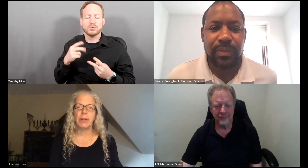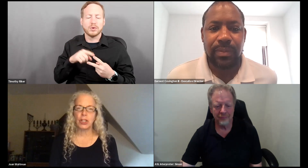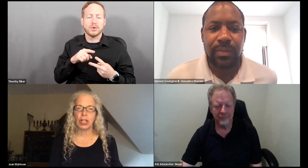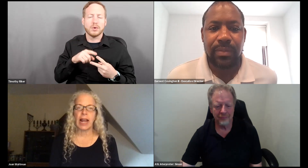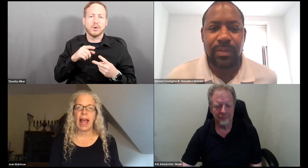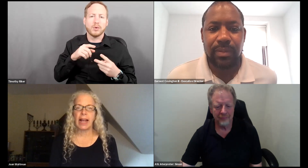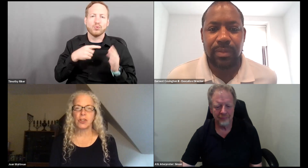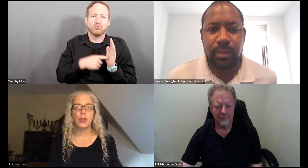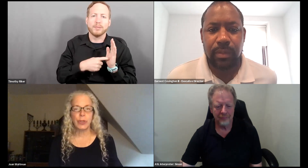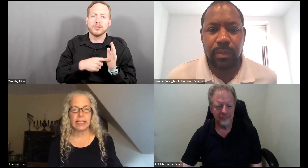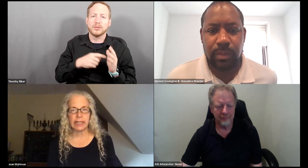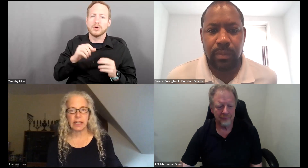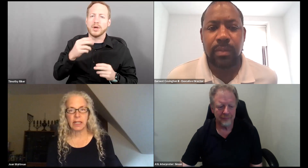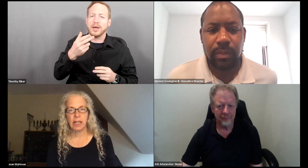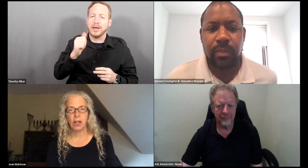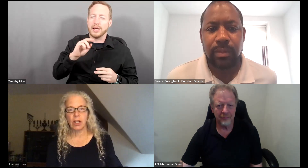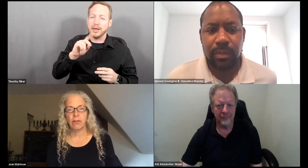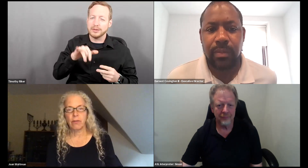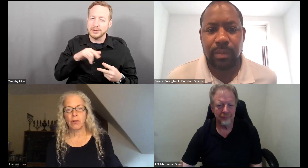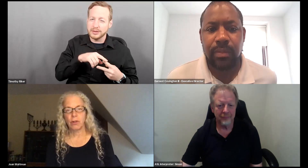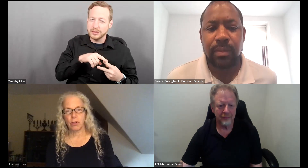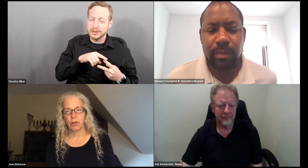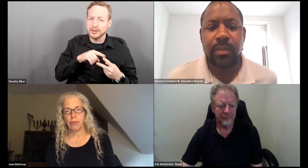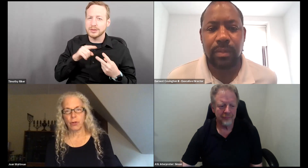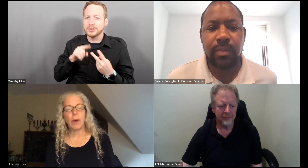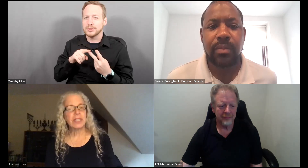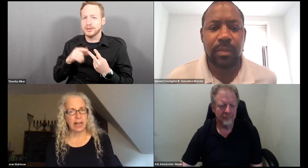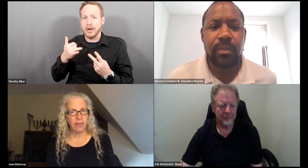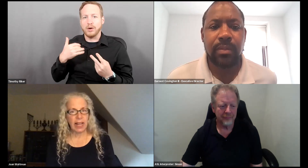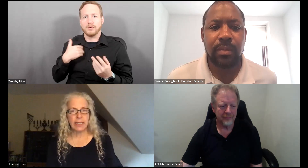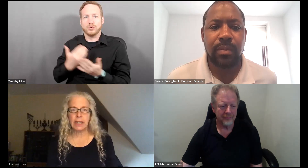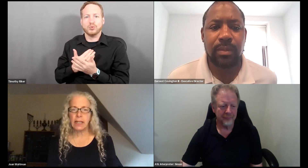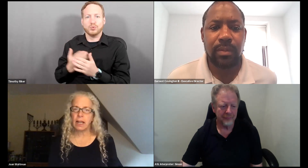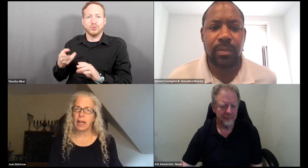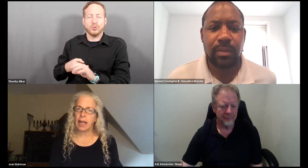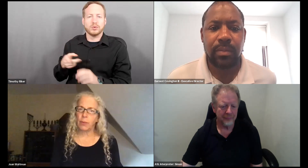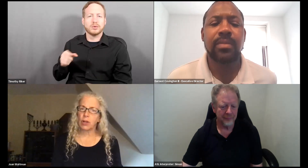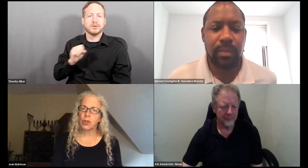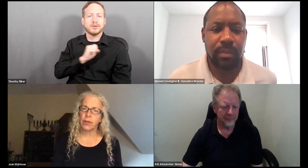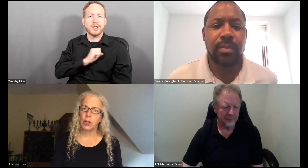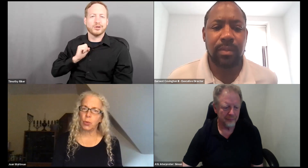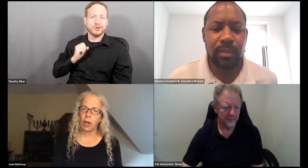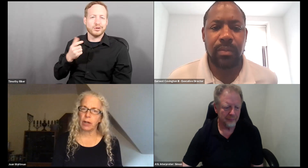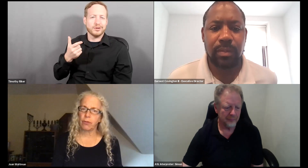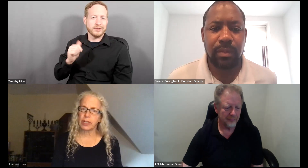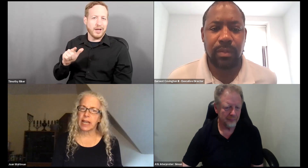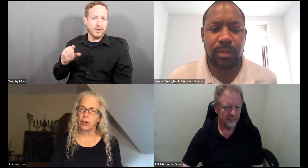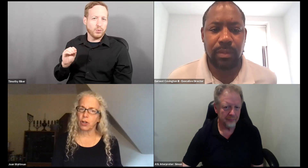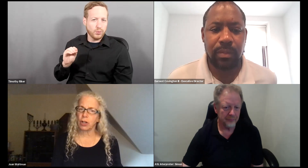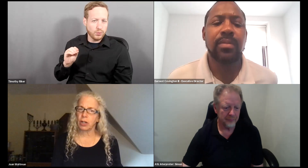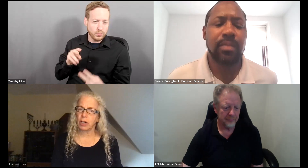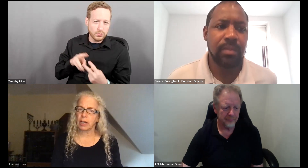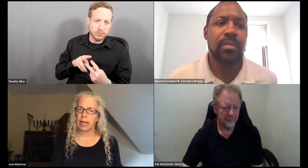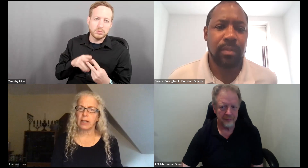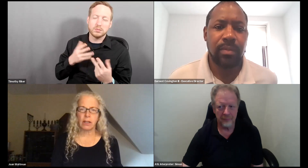the commission has 2 seats for Representative Handy, and we also have a new one for